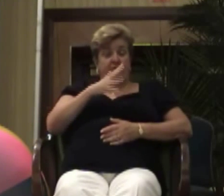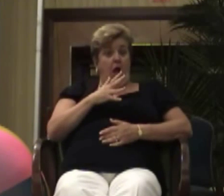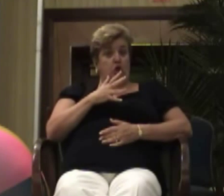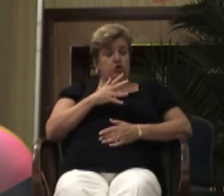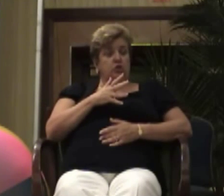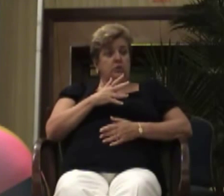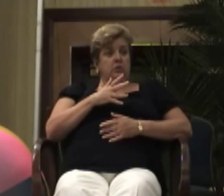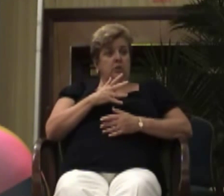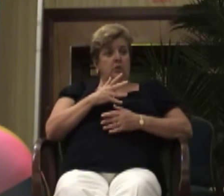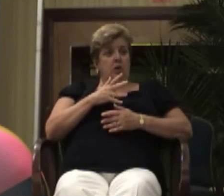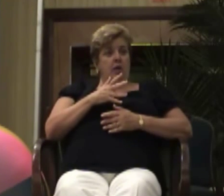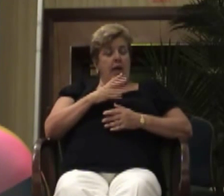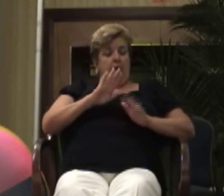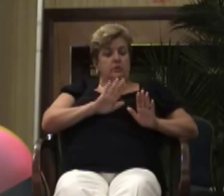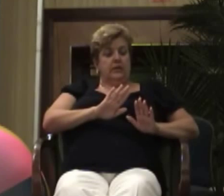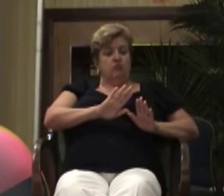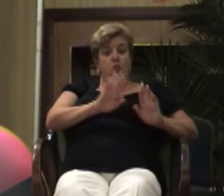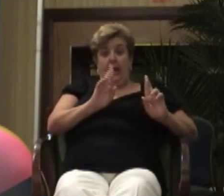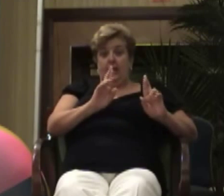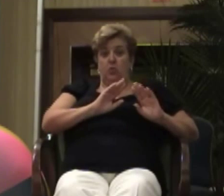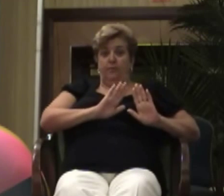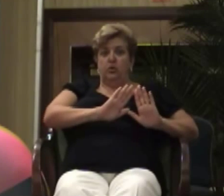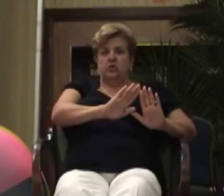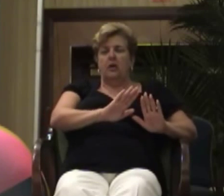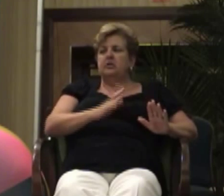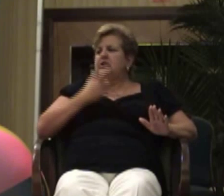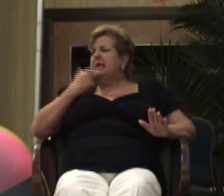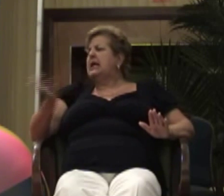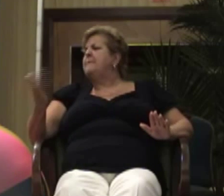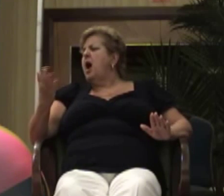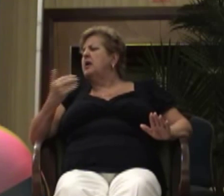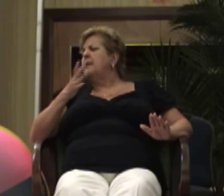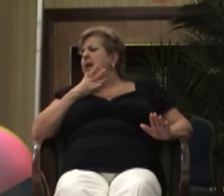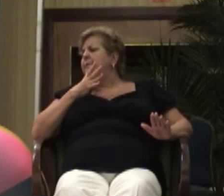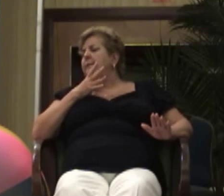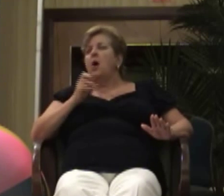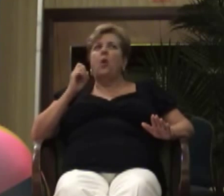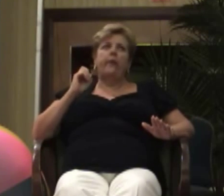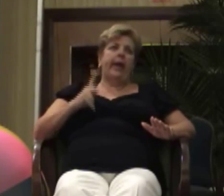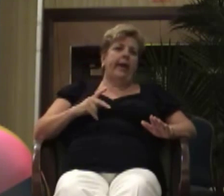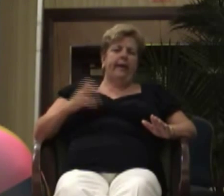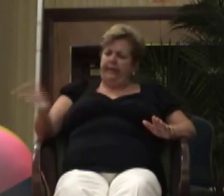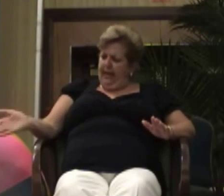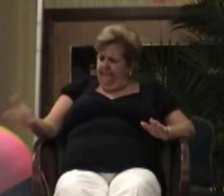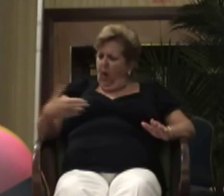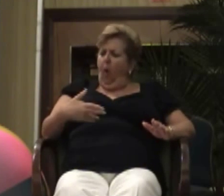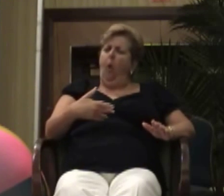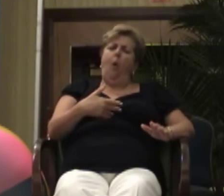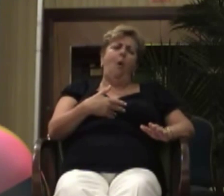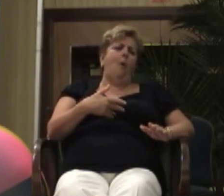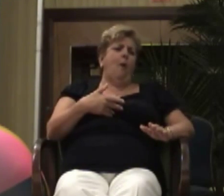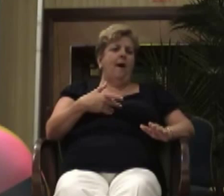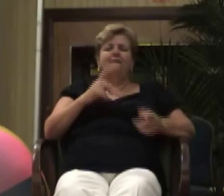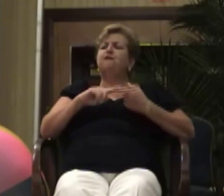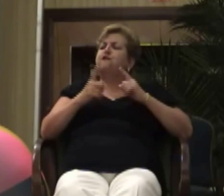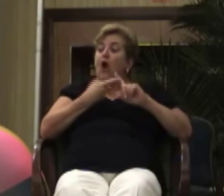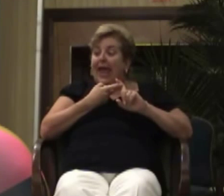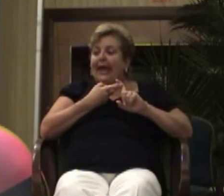to push it over. And her daughter said, oh, come on, Mom, come on. She's okay. So I said, oh, yeah, come on, friend. I pulled my